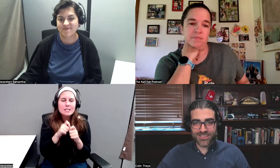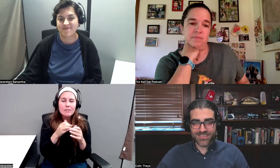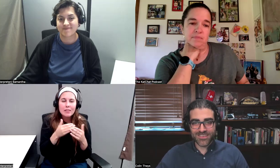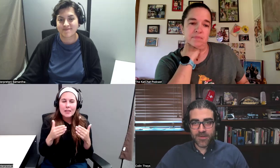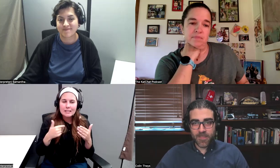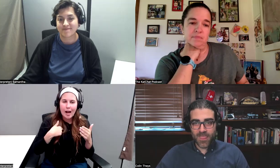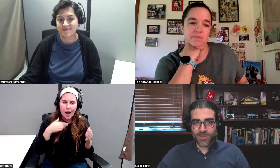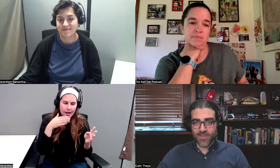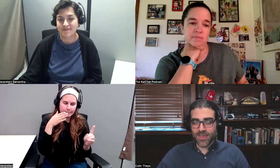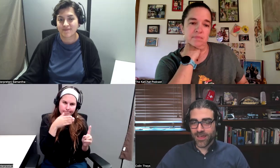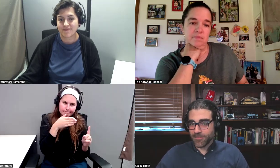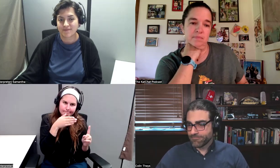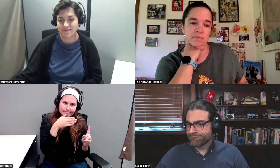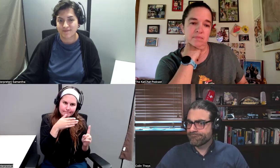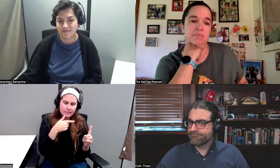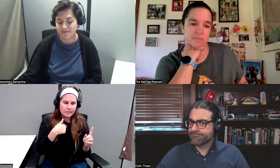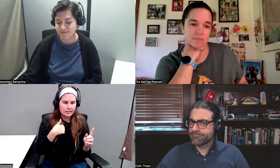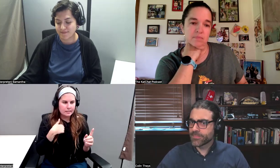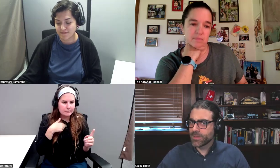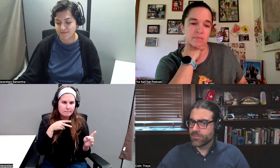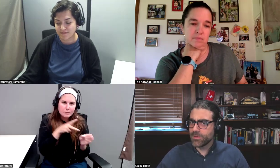when I was on the